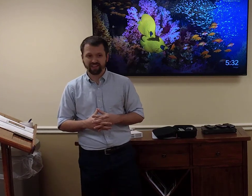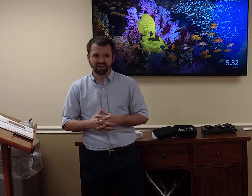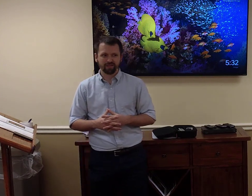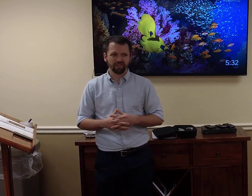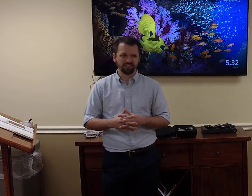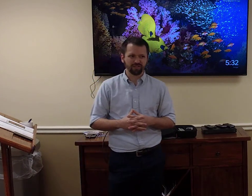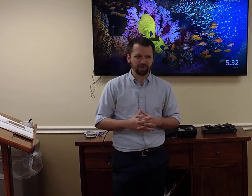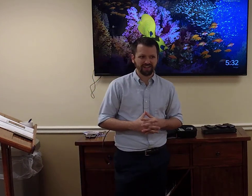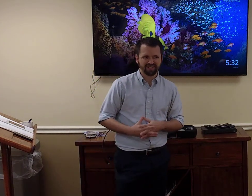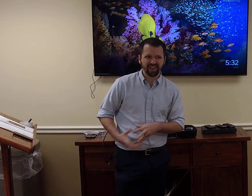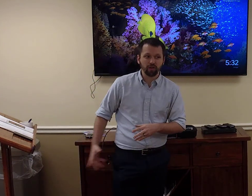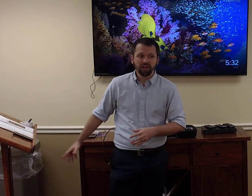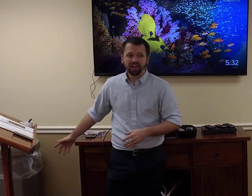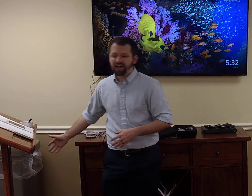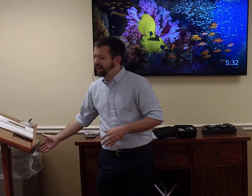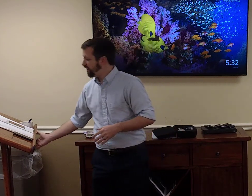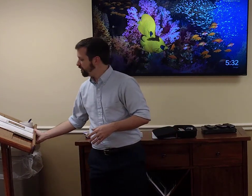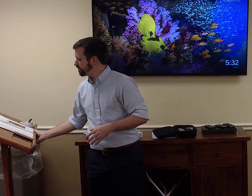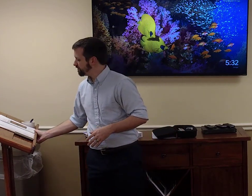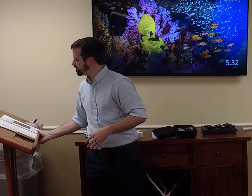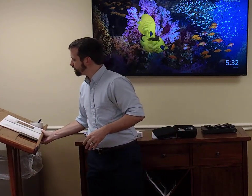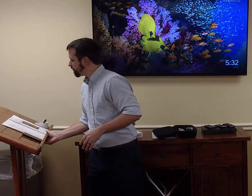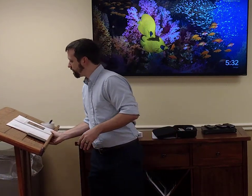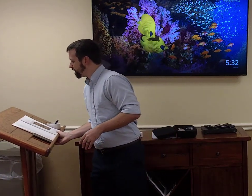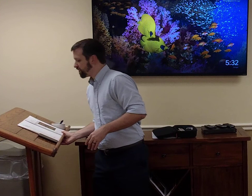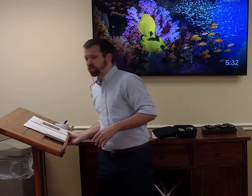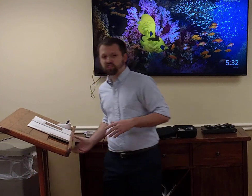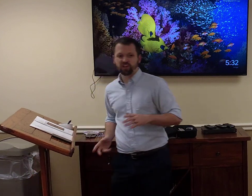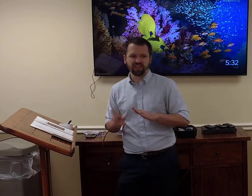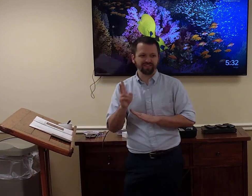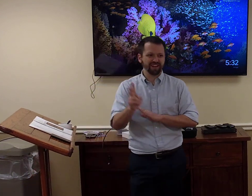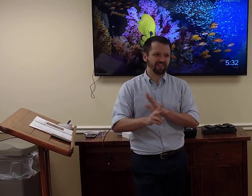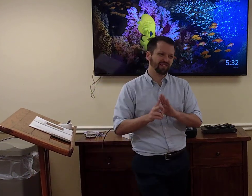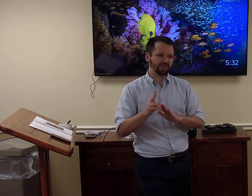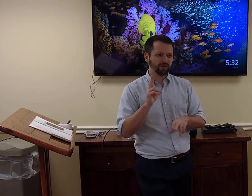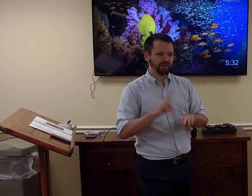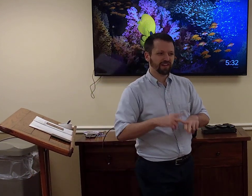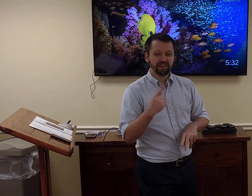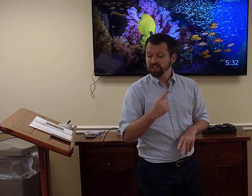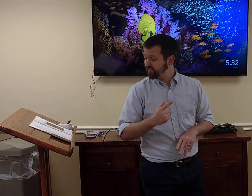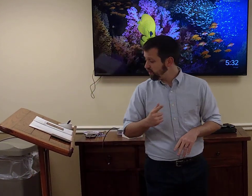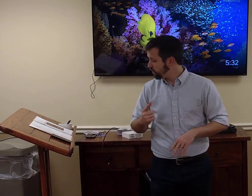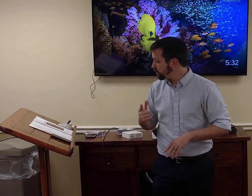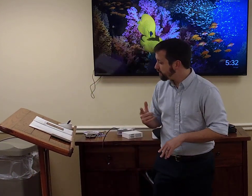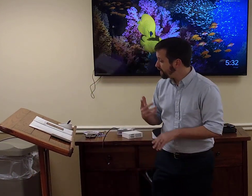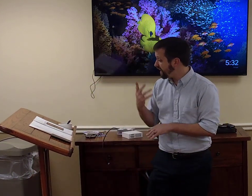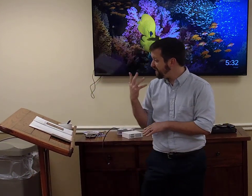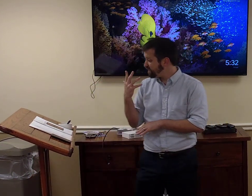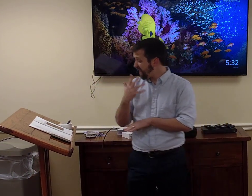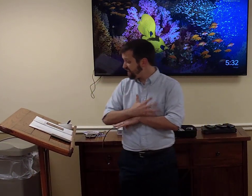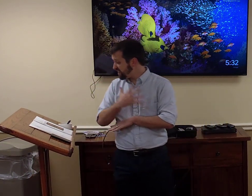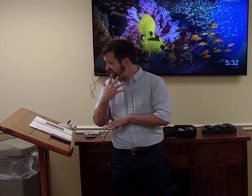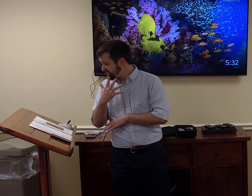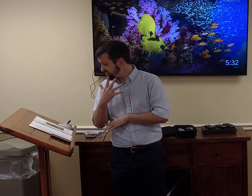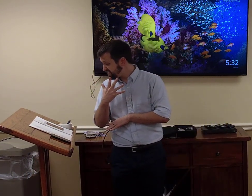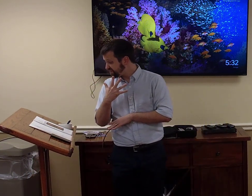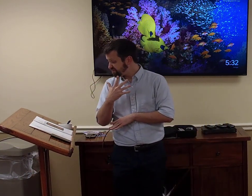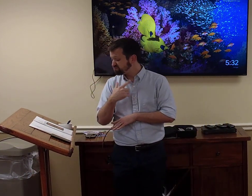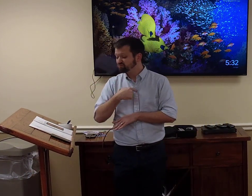have some other stuff planned. So, because I want to show you all that video. It's a fun one. So, we're going to be in 5 days.